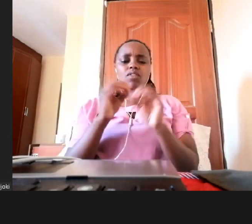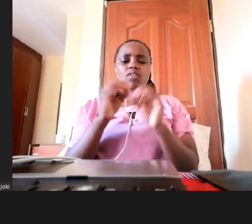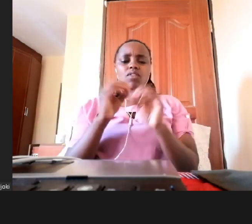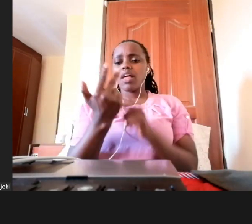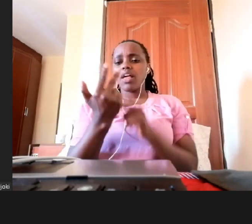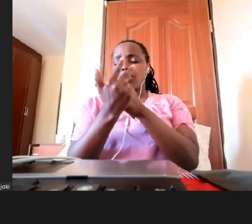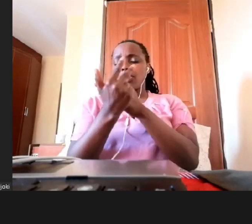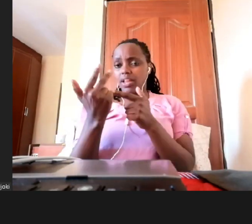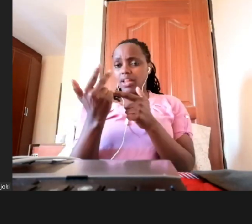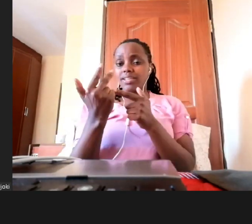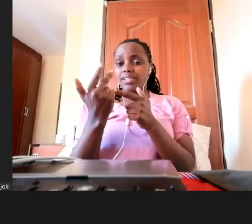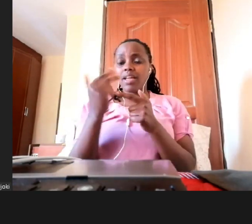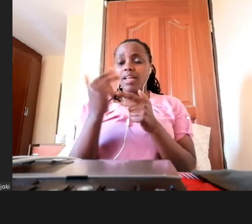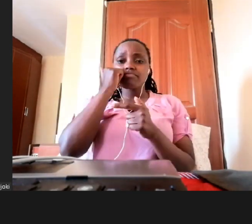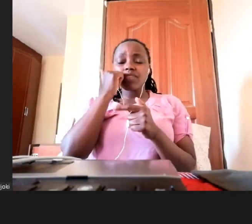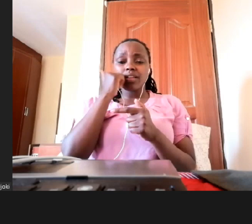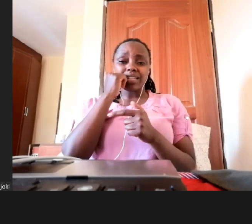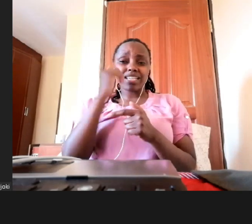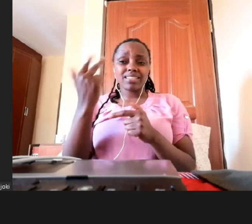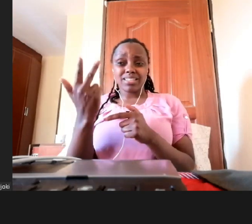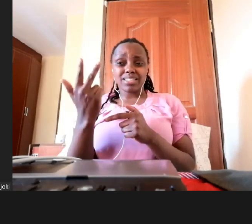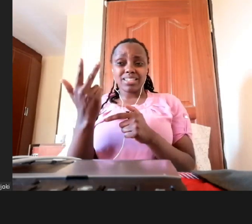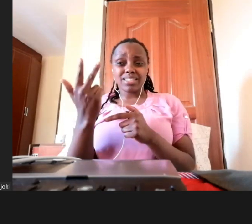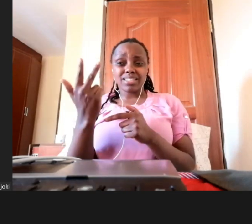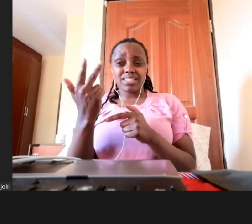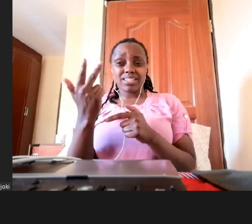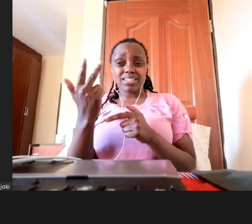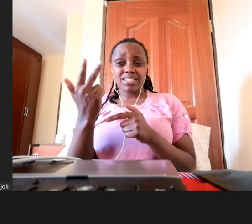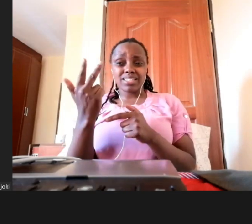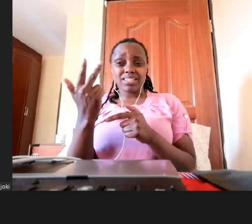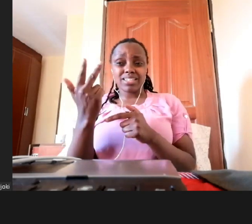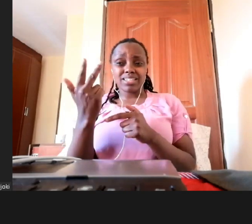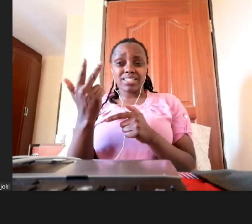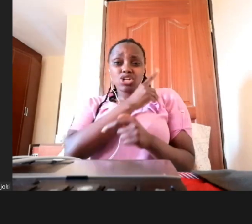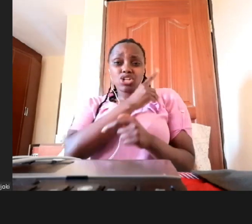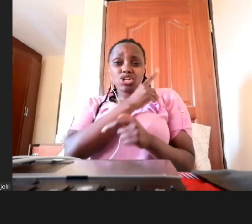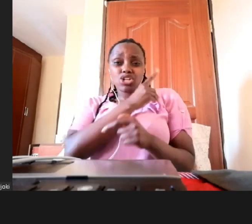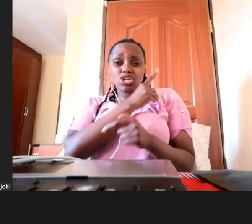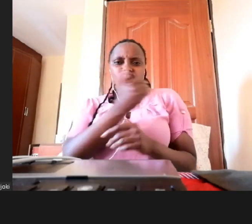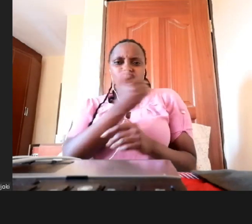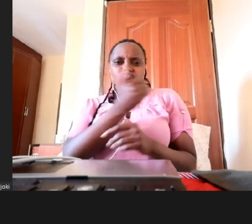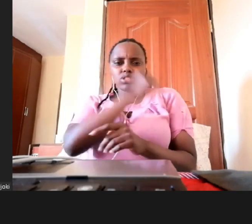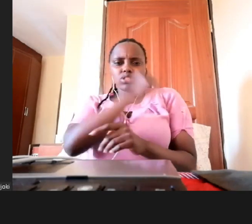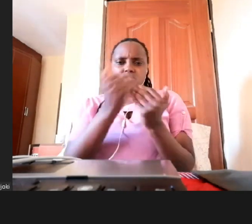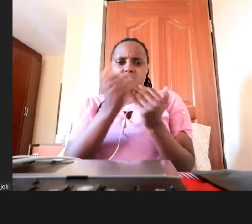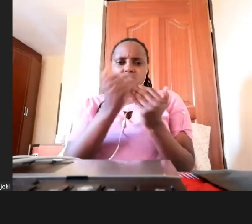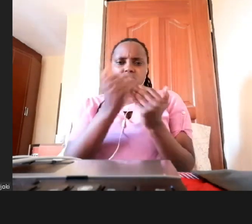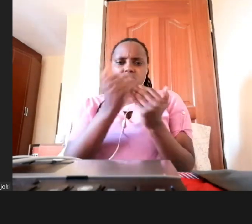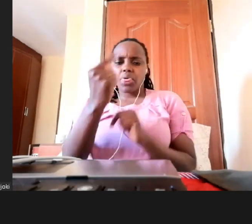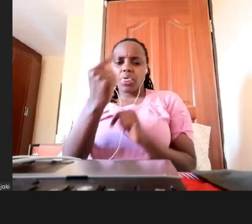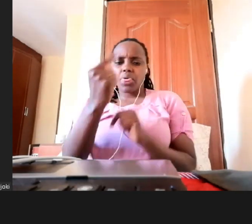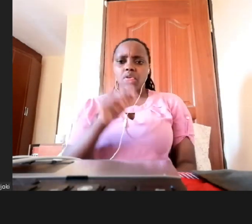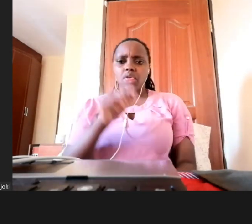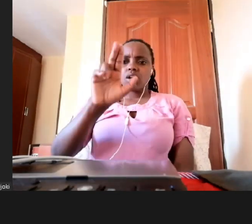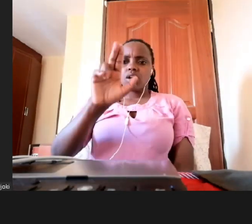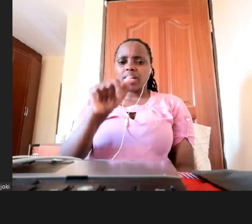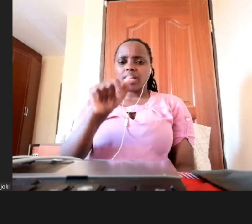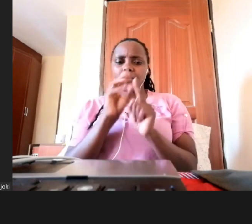district. So we had the 9 come over to Lusaka, and we spent some time training them and orienting